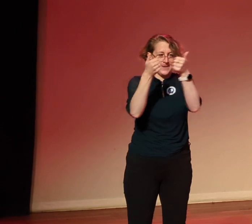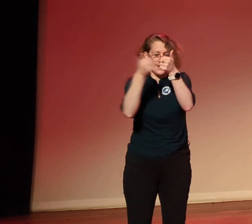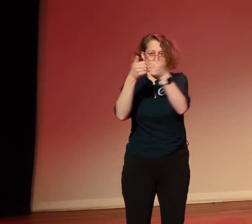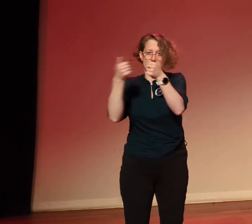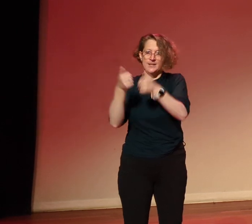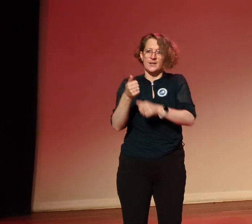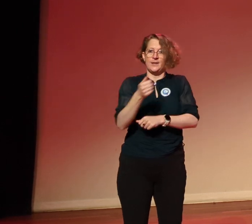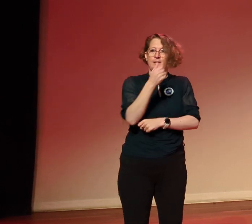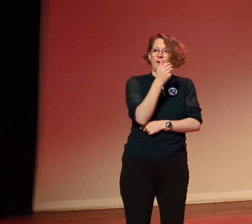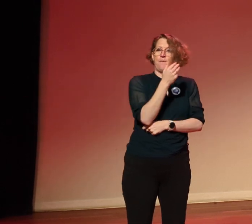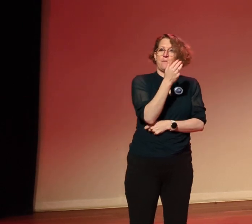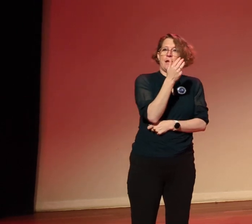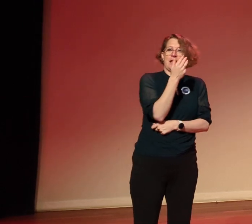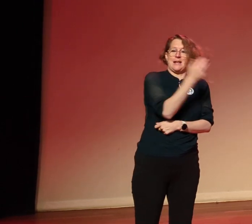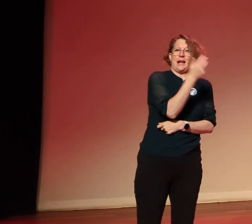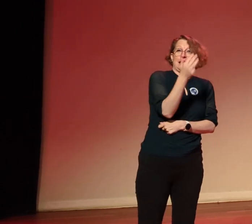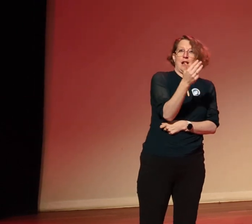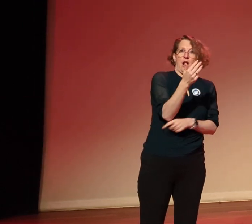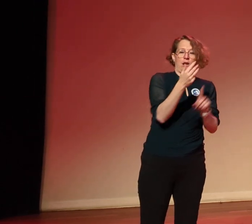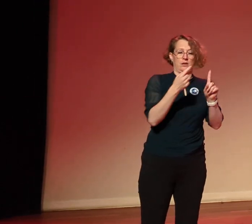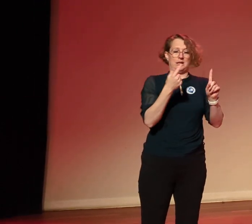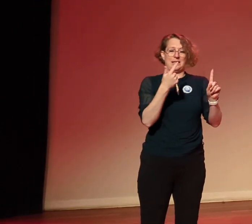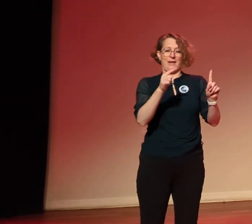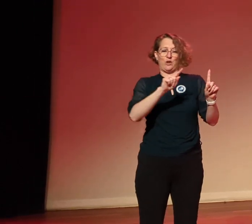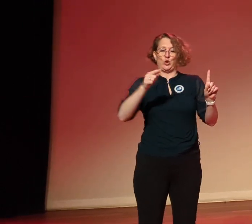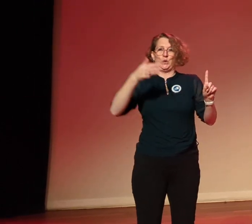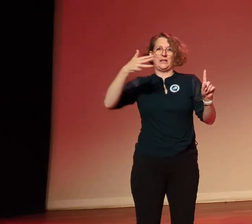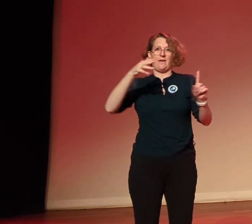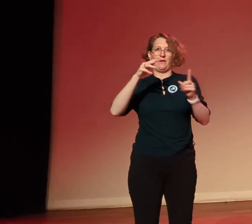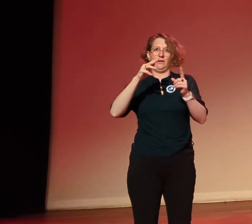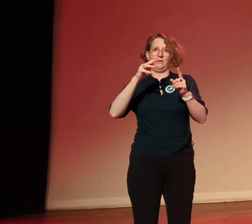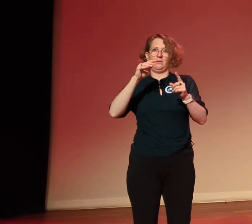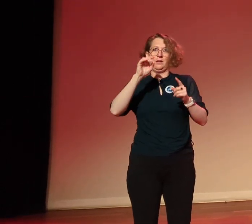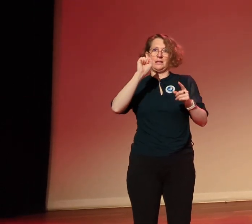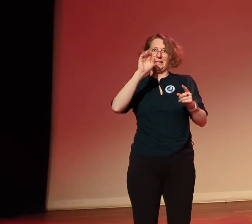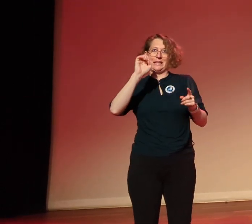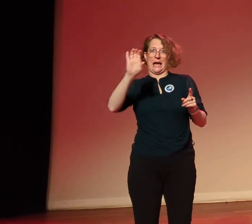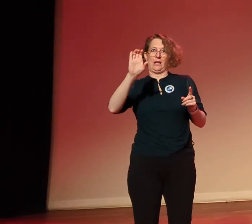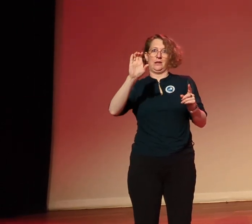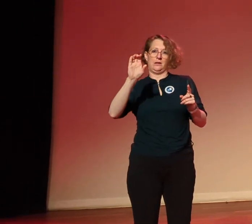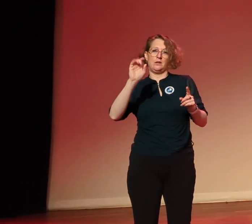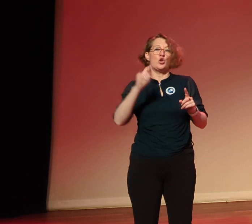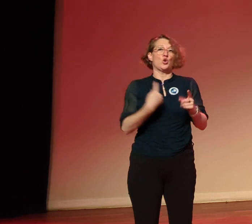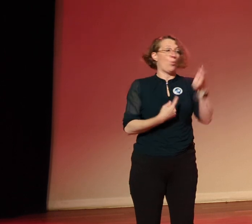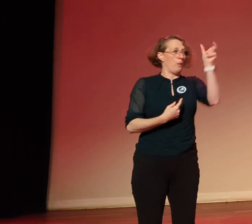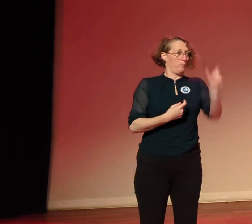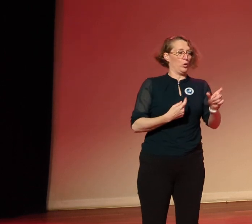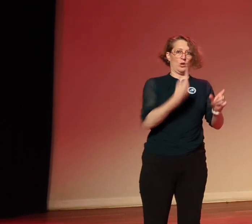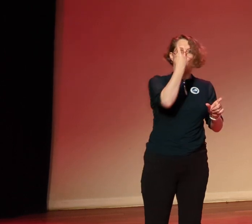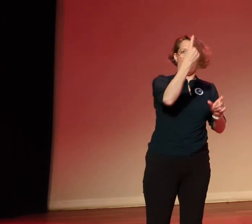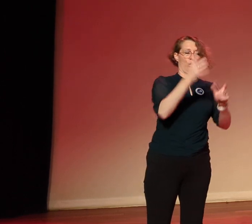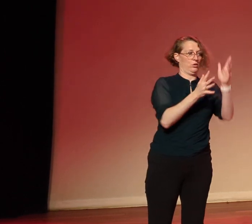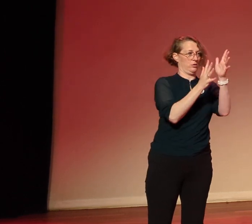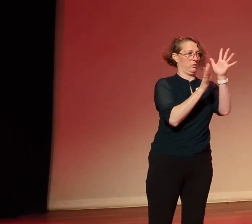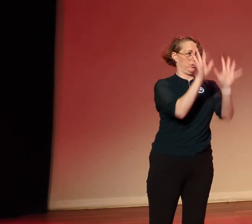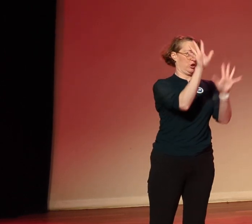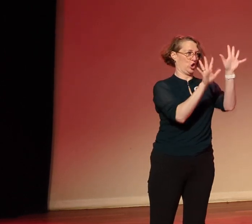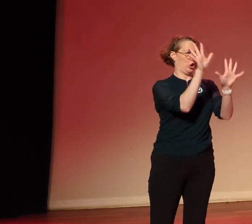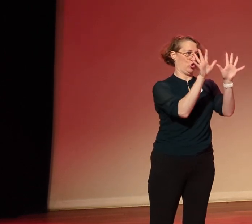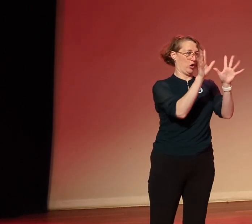0.7 to 5.3 second clips, each containing one actor performing one gesture.